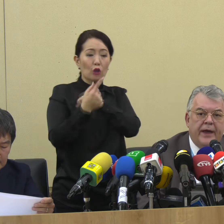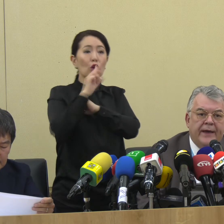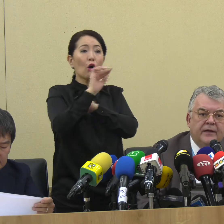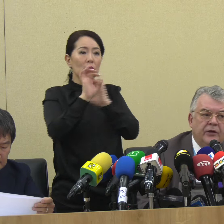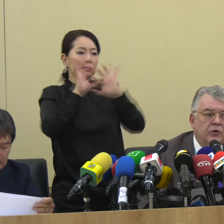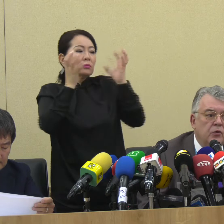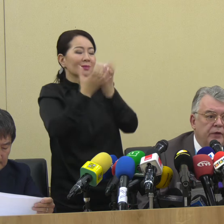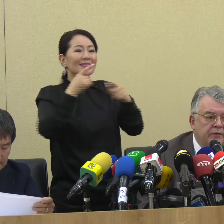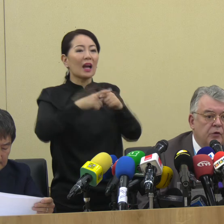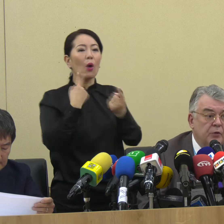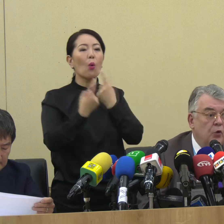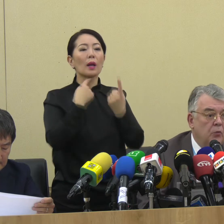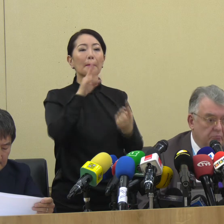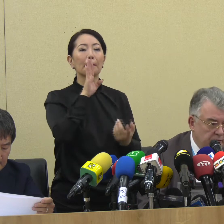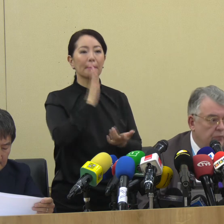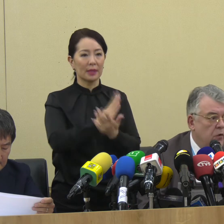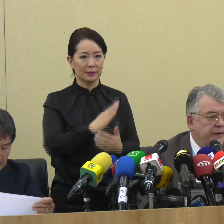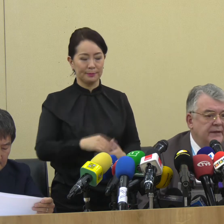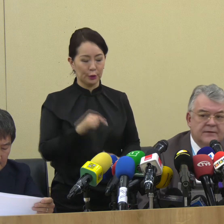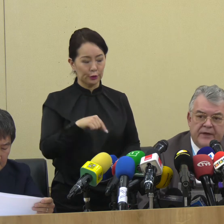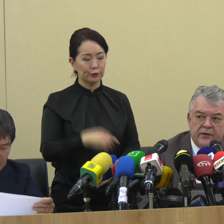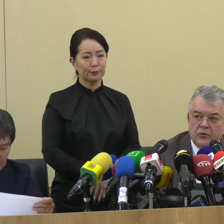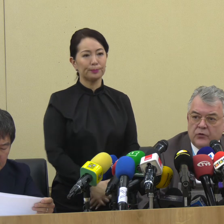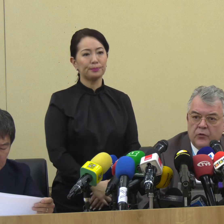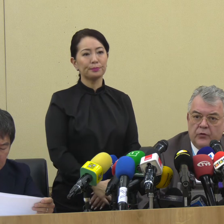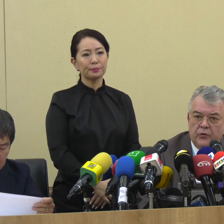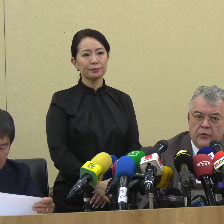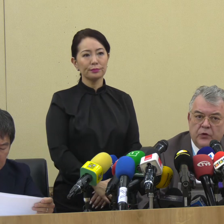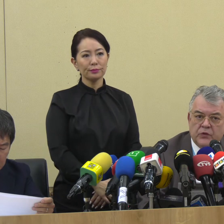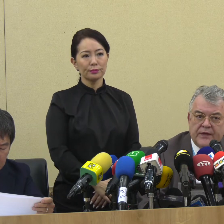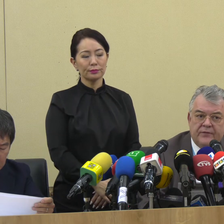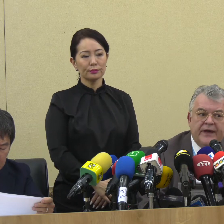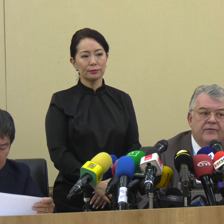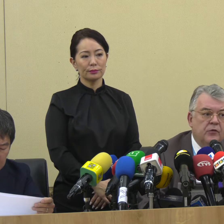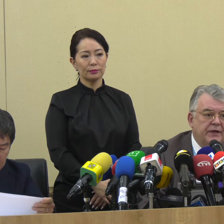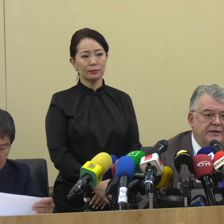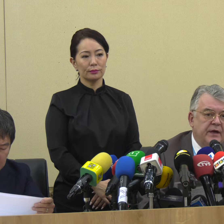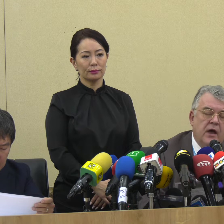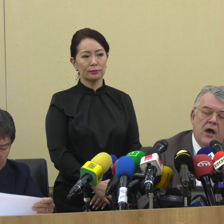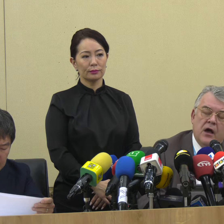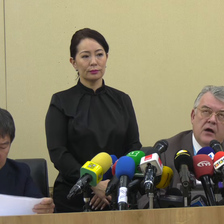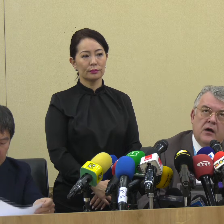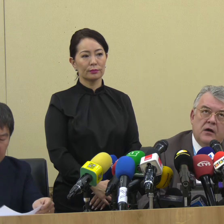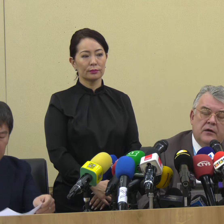Okay, and you know we informed you before and it's very good news that we have already